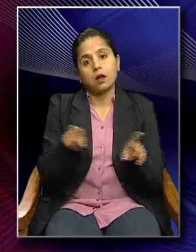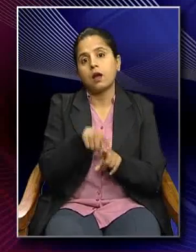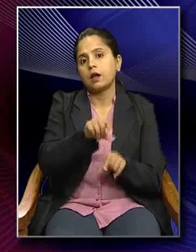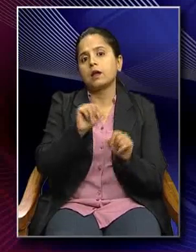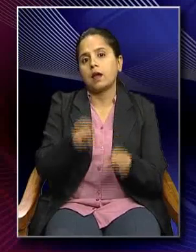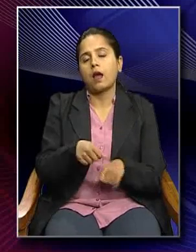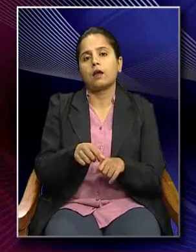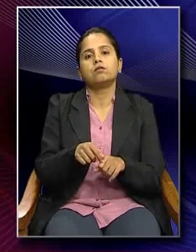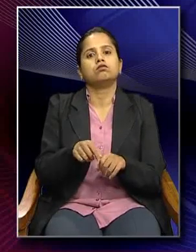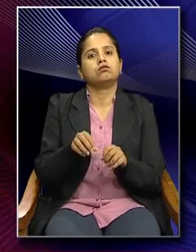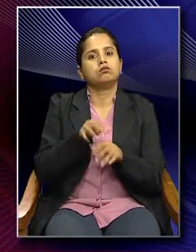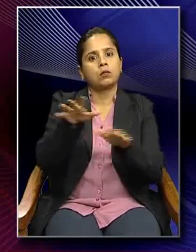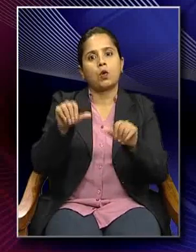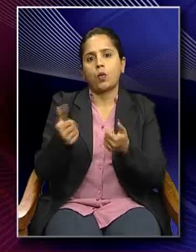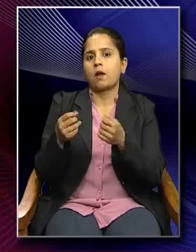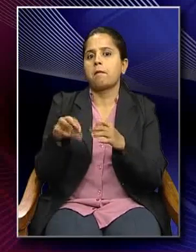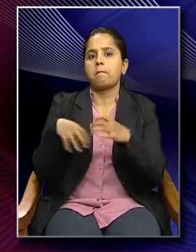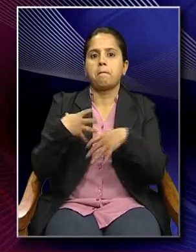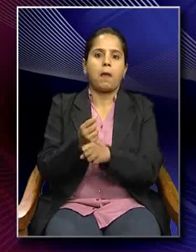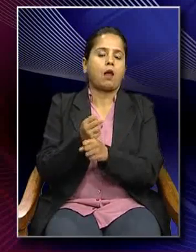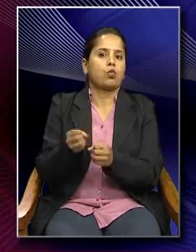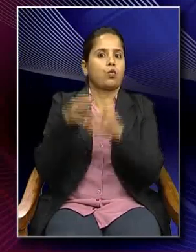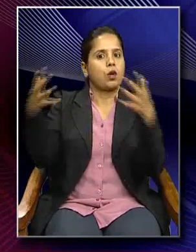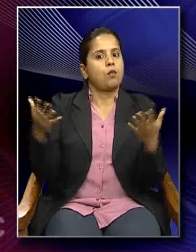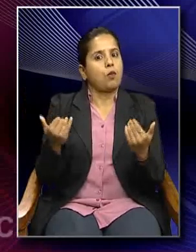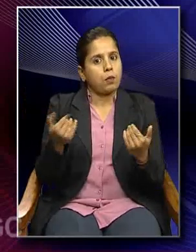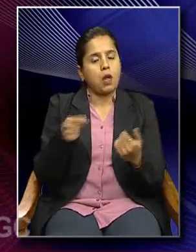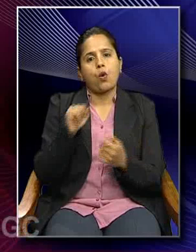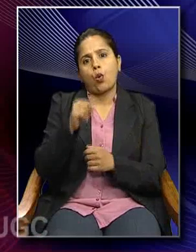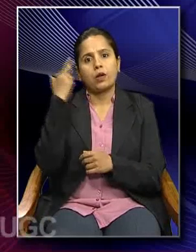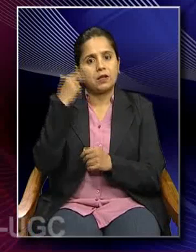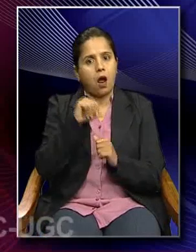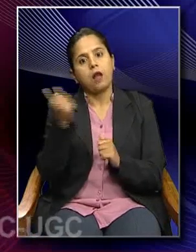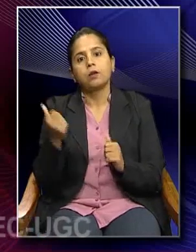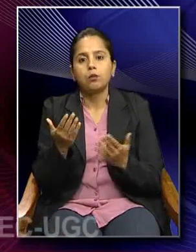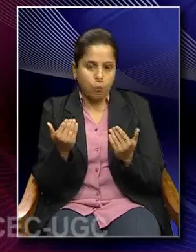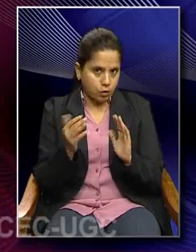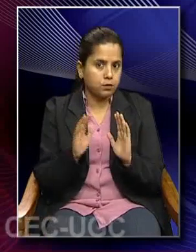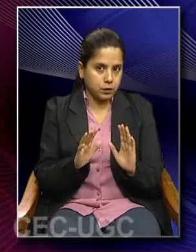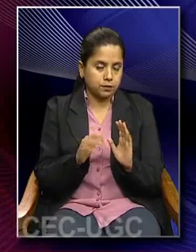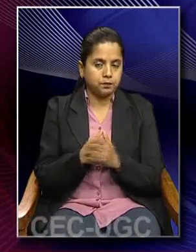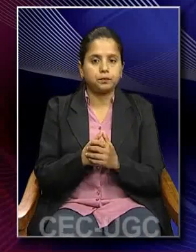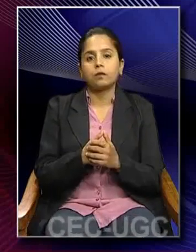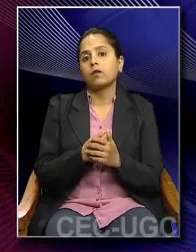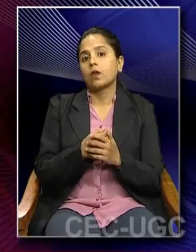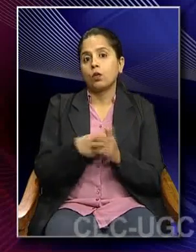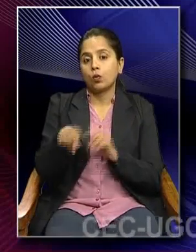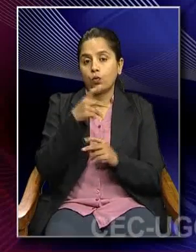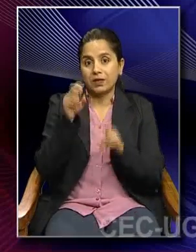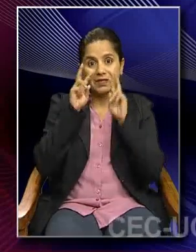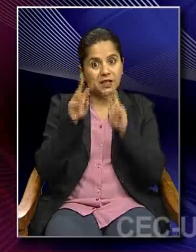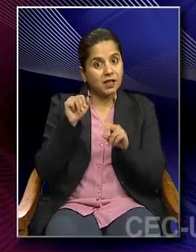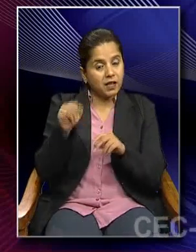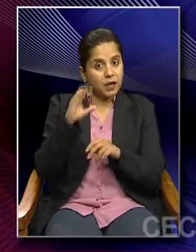give rise to something, or it can be a cause of something else. To see this